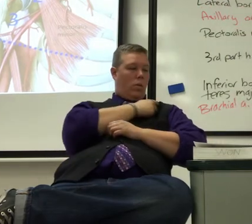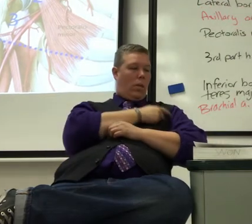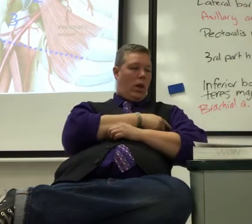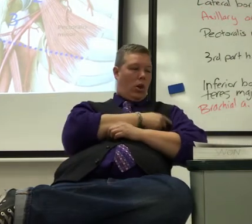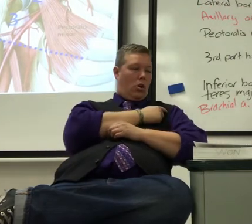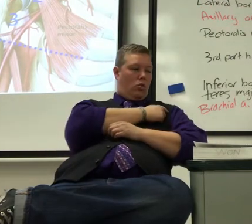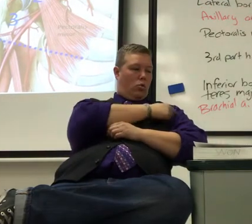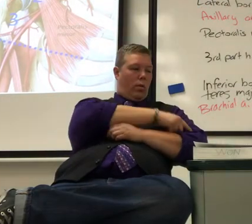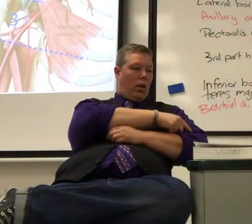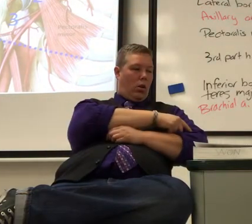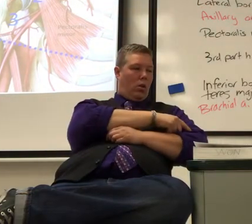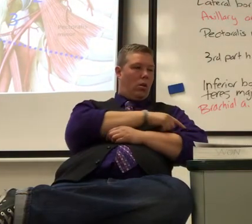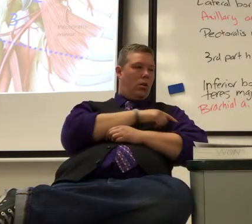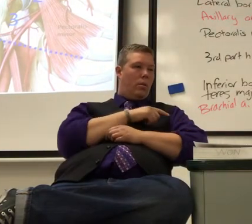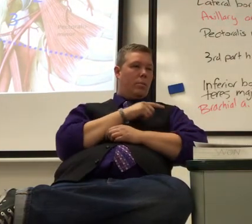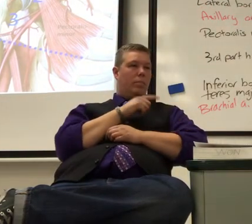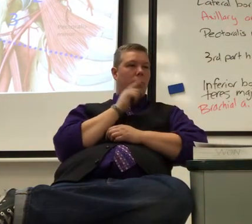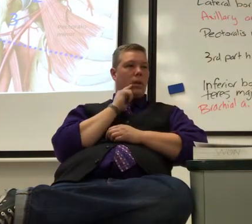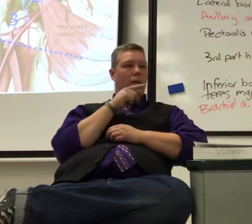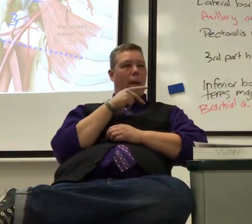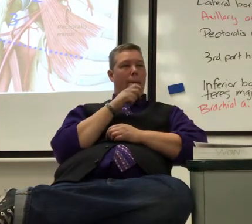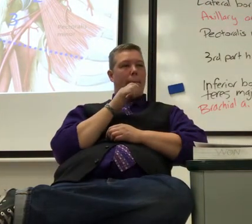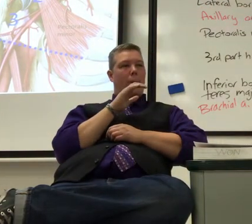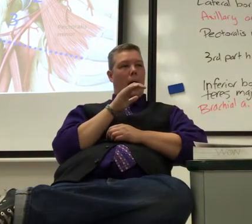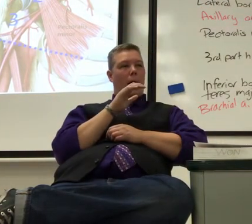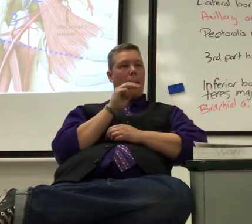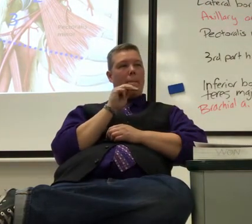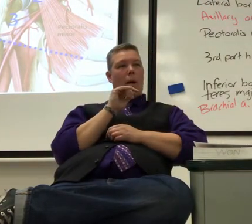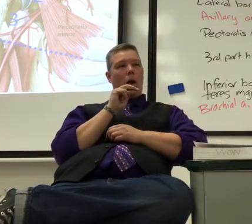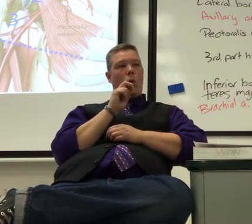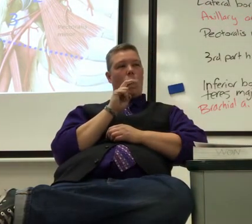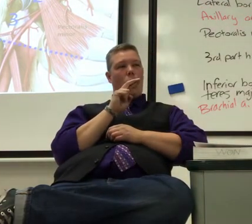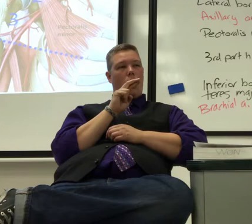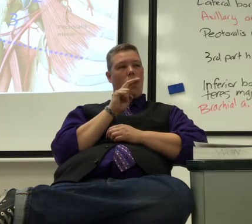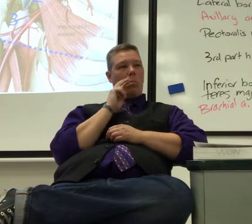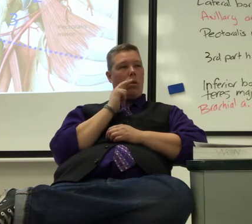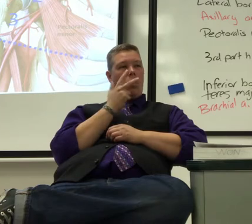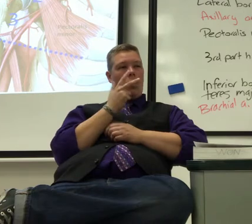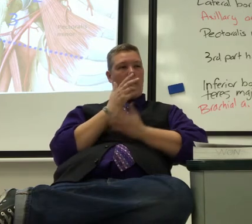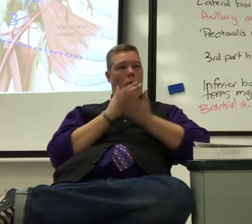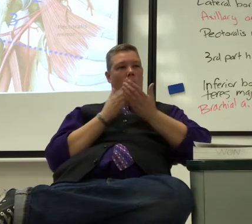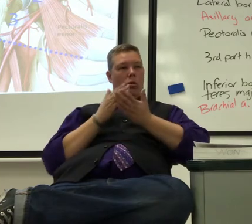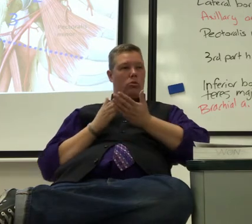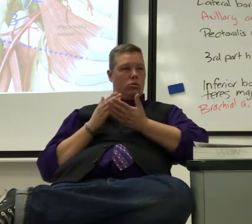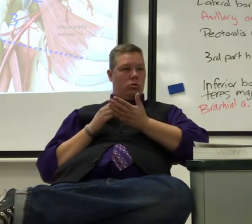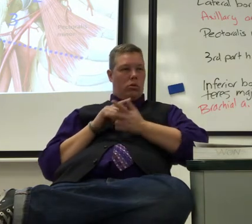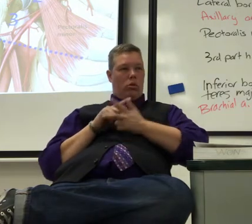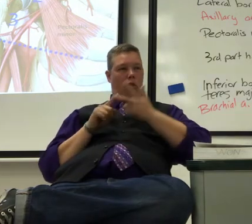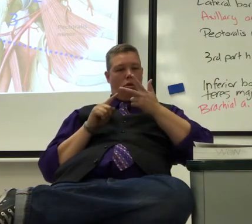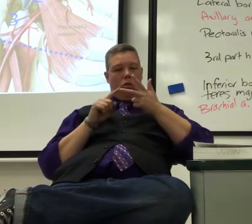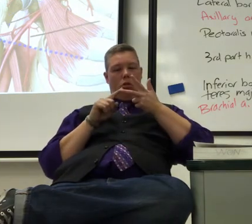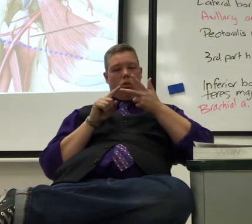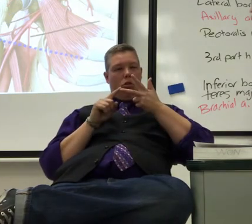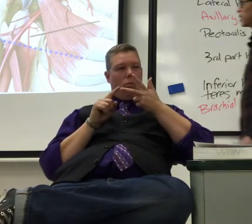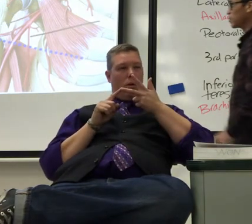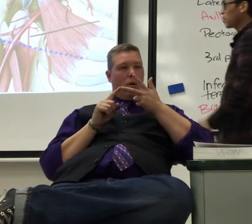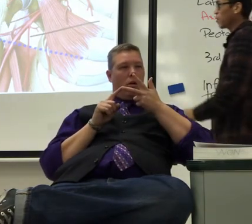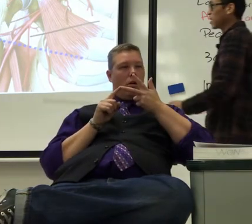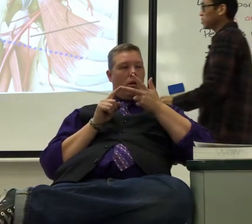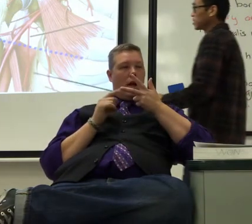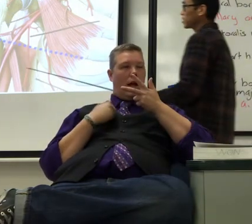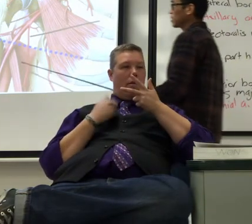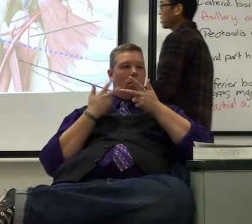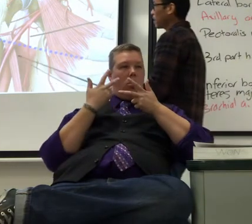Here's the slide showing you that the pec minor creates three parts. And then the third part has these